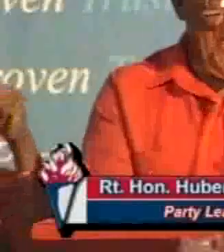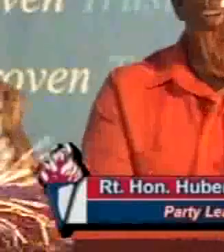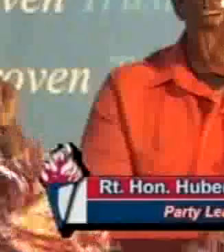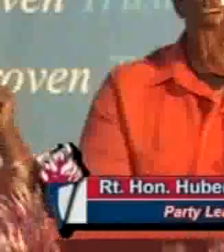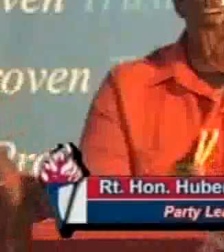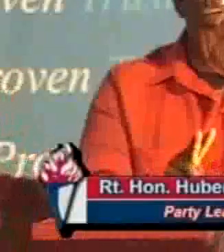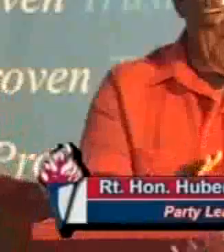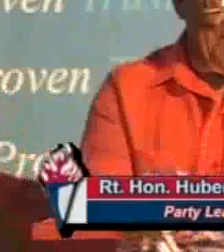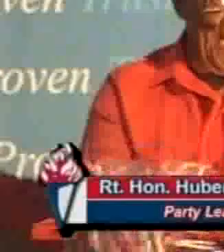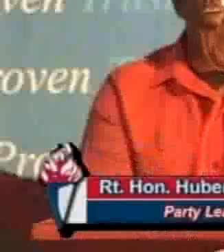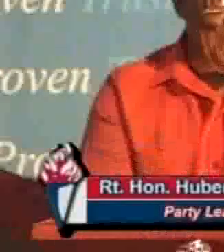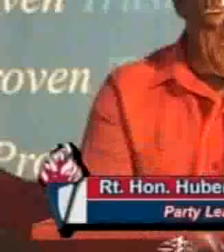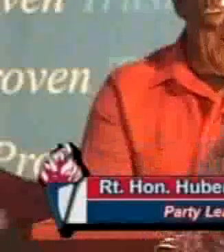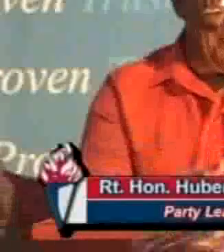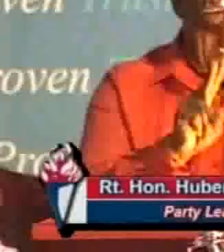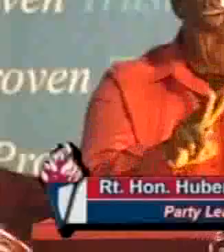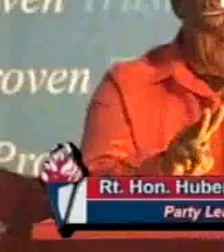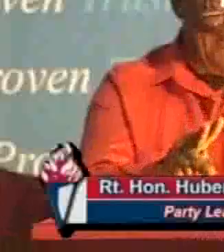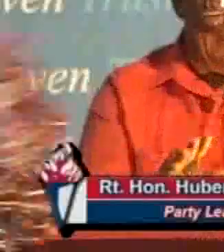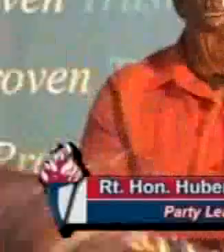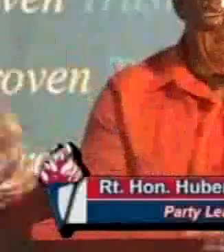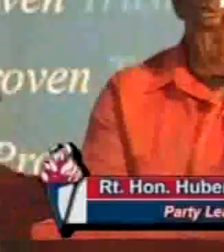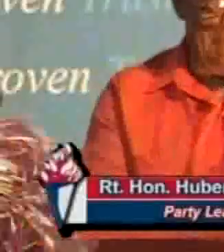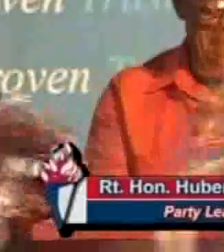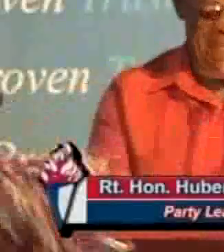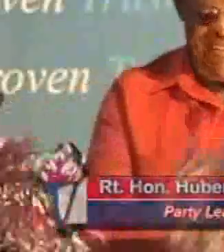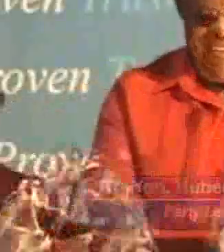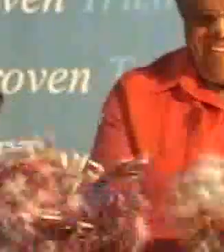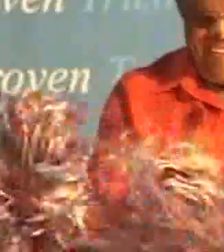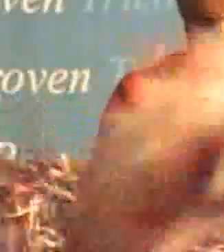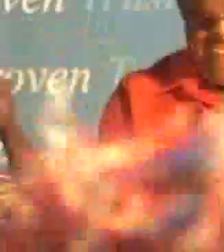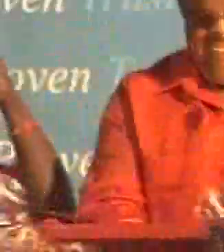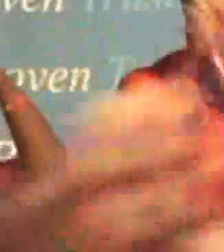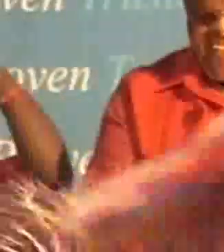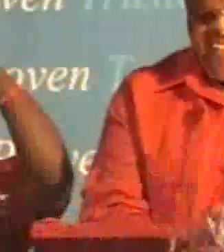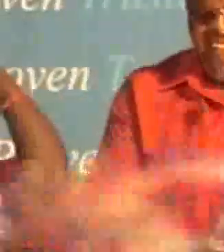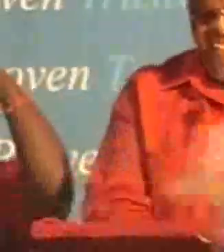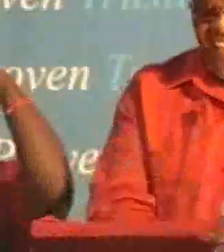one named Chipman and the next one named Papa.